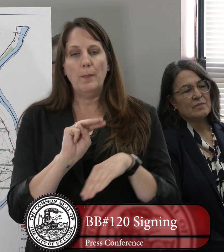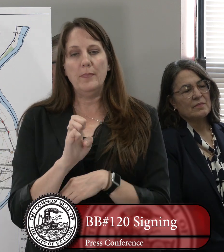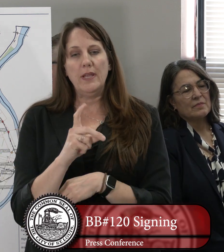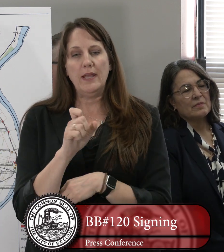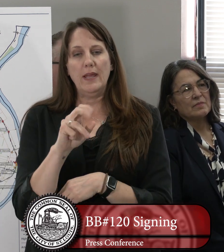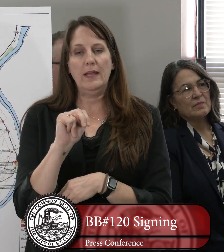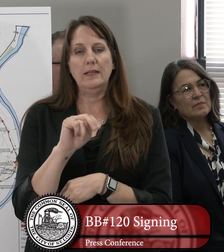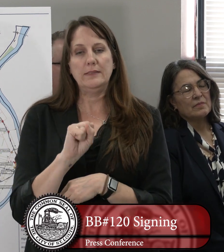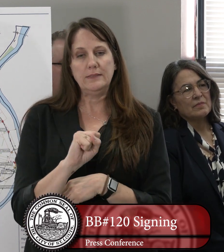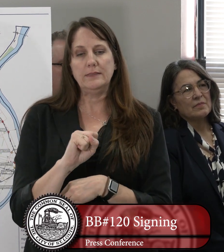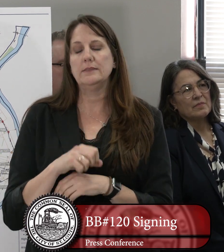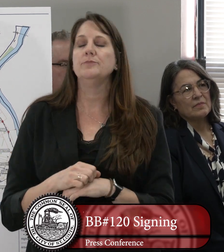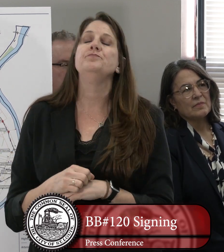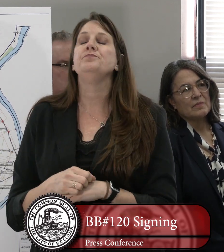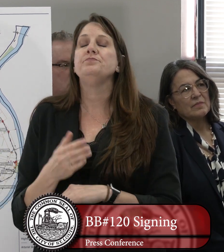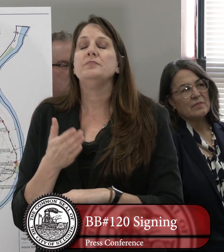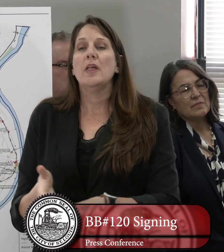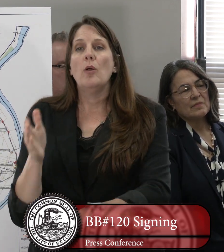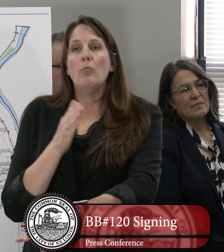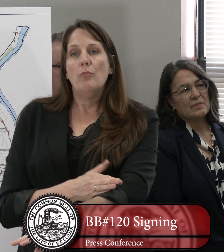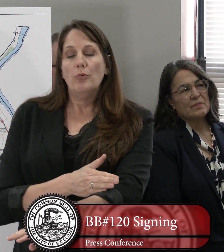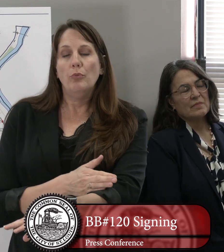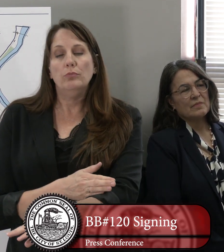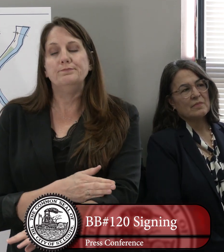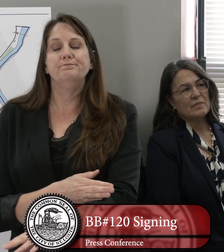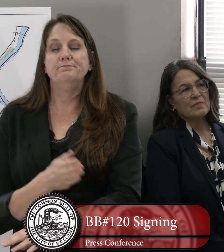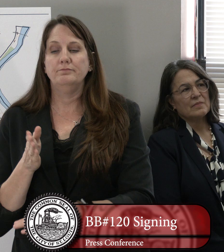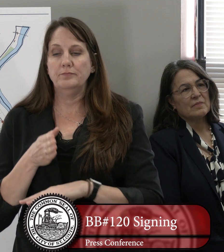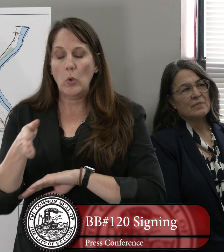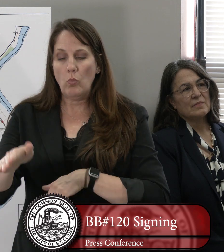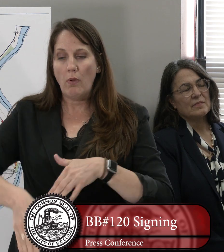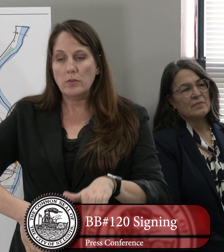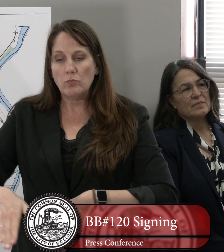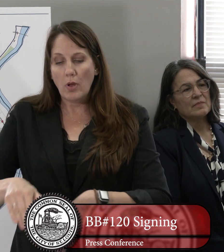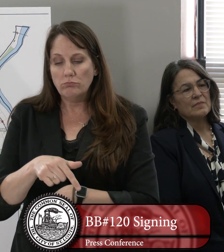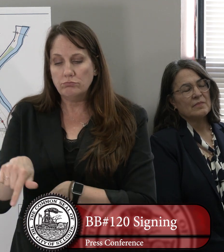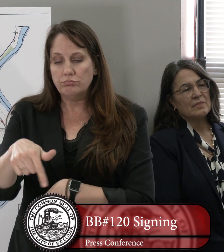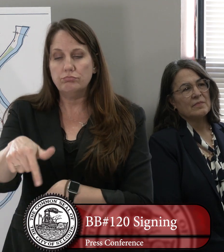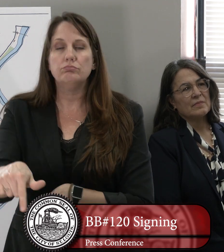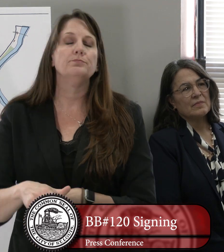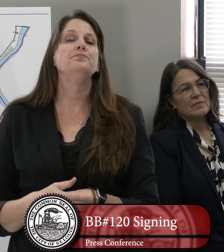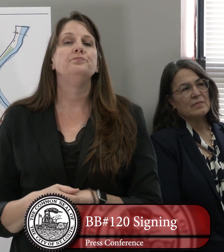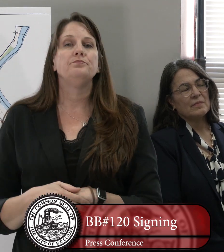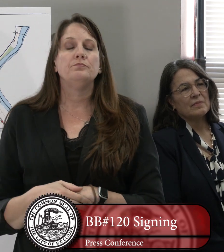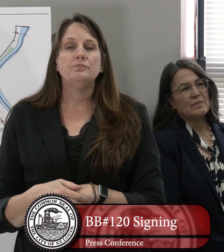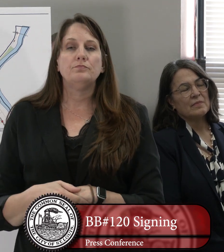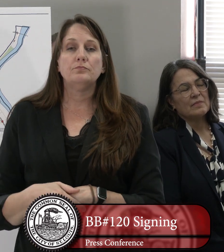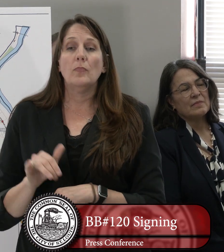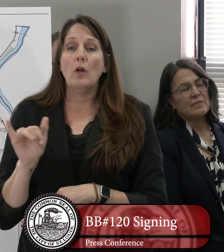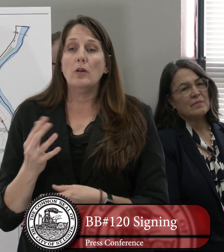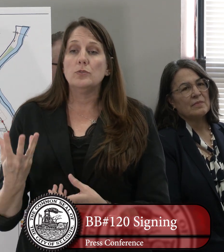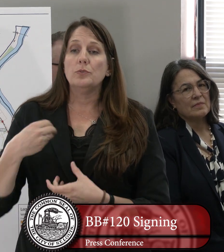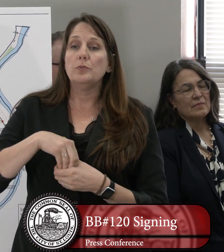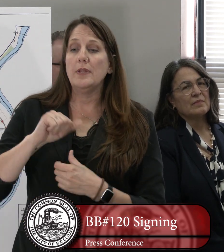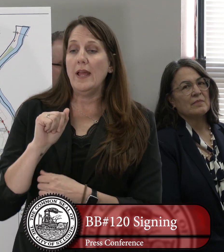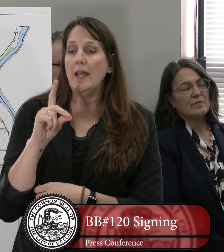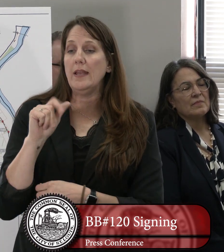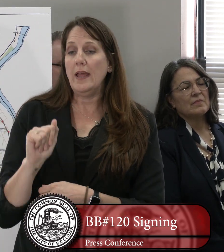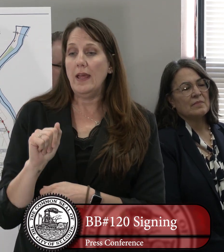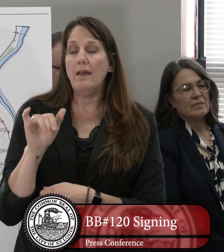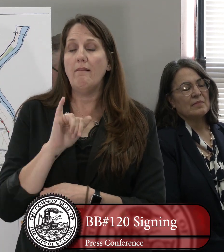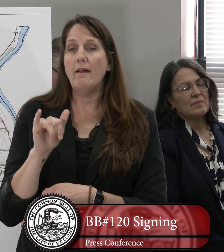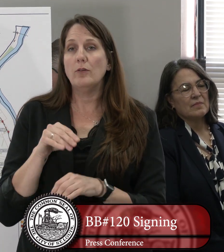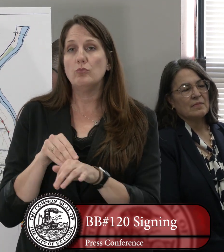enhanced crosswalk markings, things that we know make us safer. This bill also includes much-needed ADA and traffic